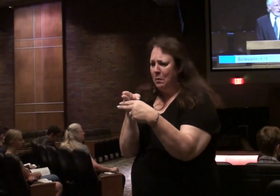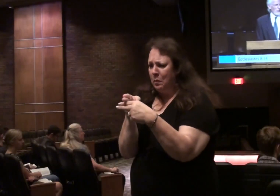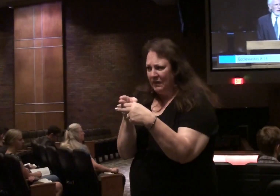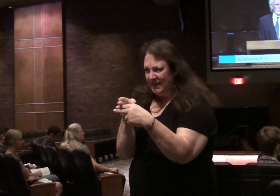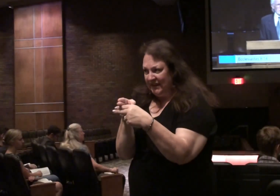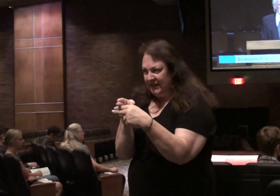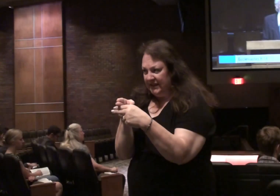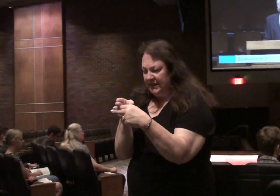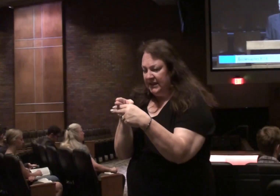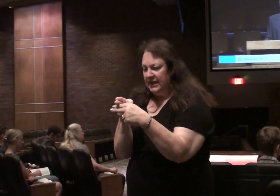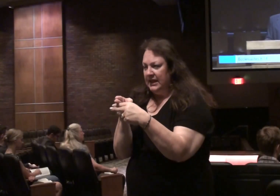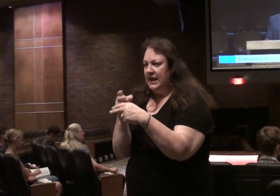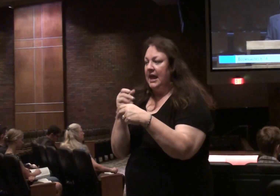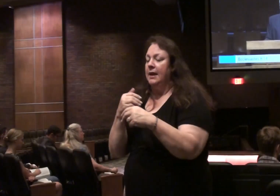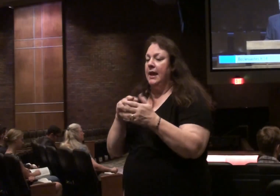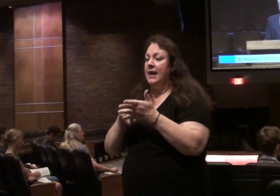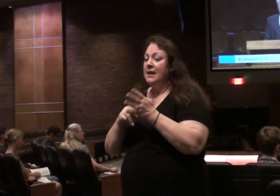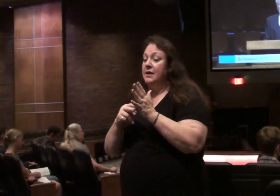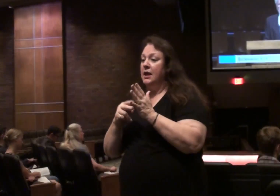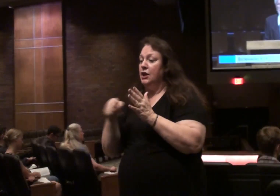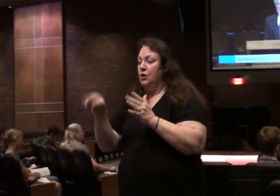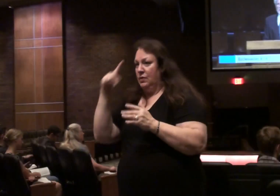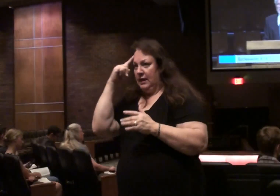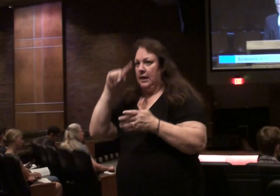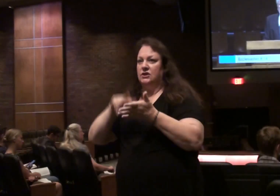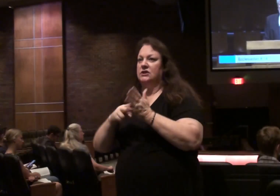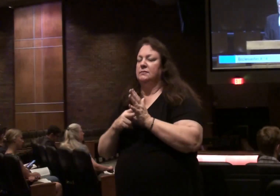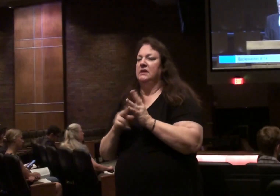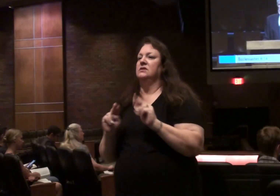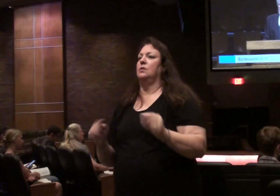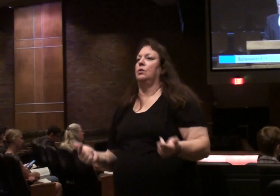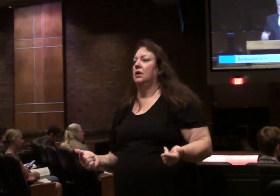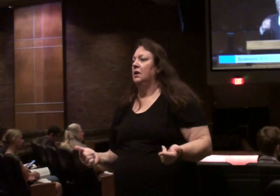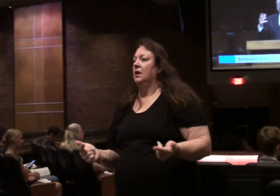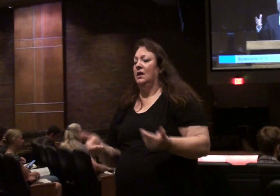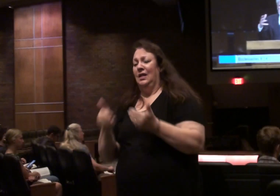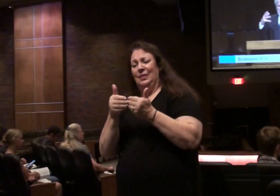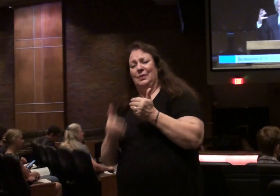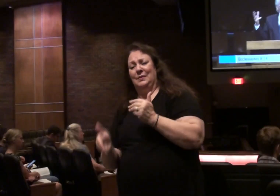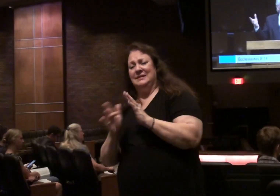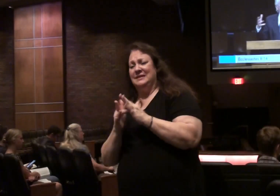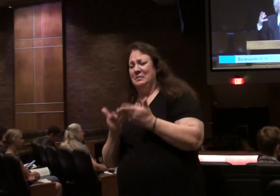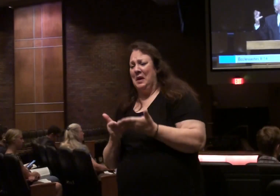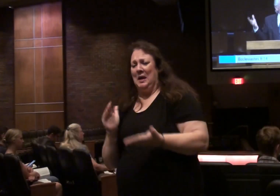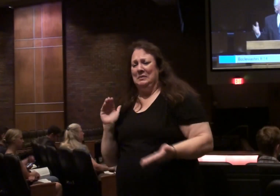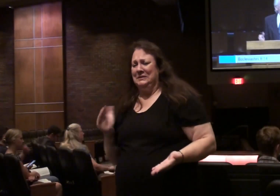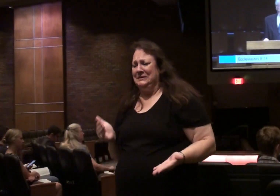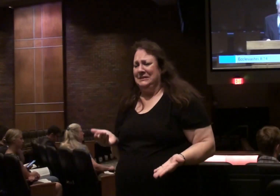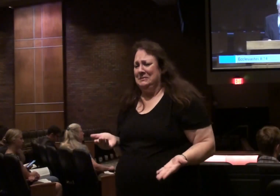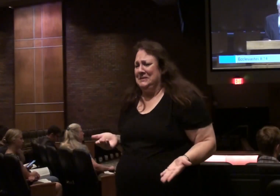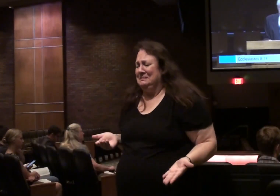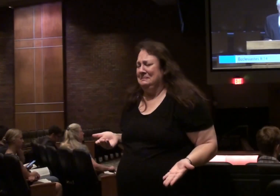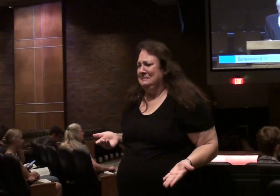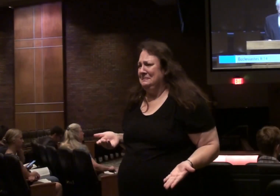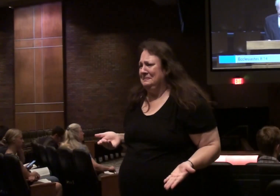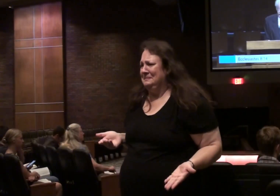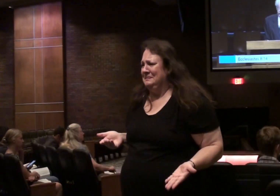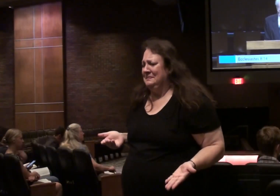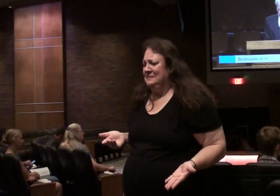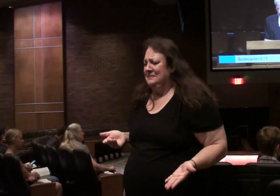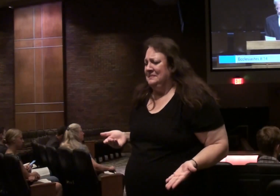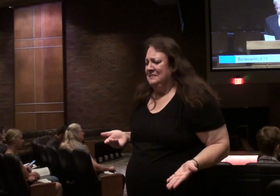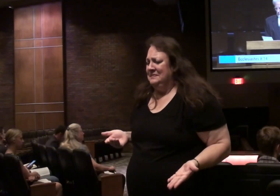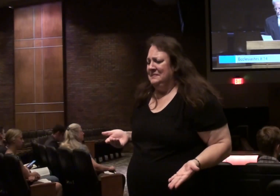here, and we're making it meaningless or senseless, so much of the rest of Scripture seems The other writers